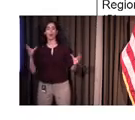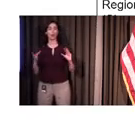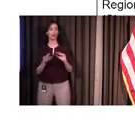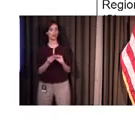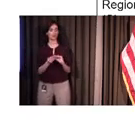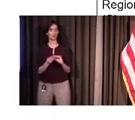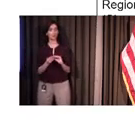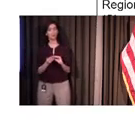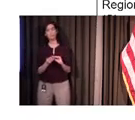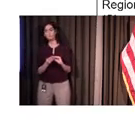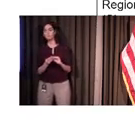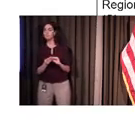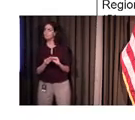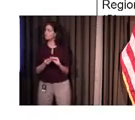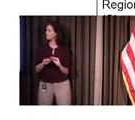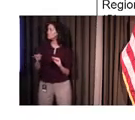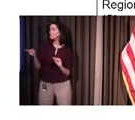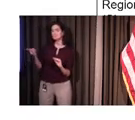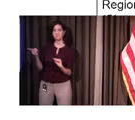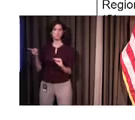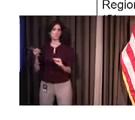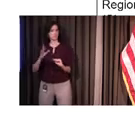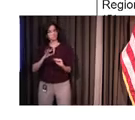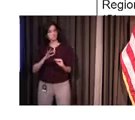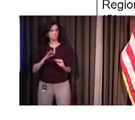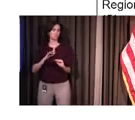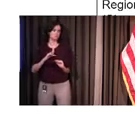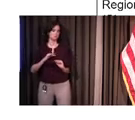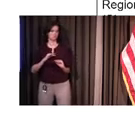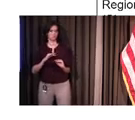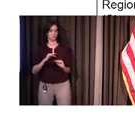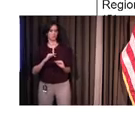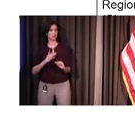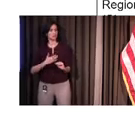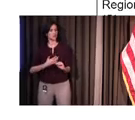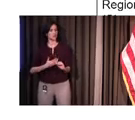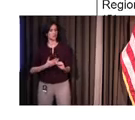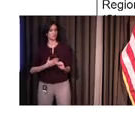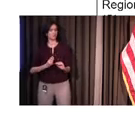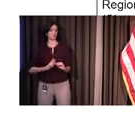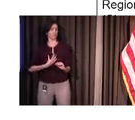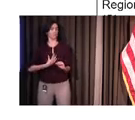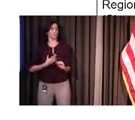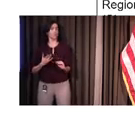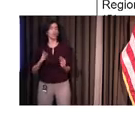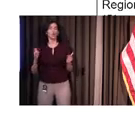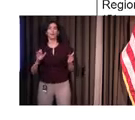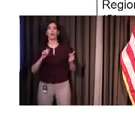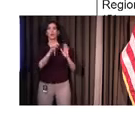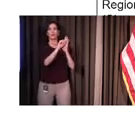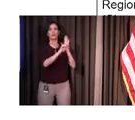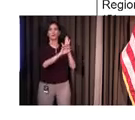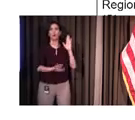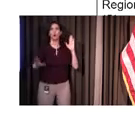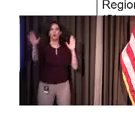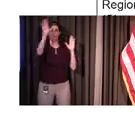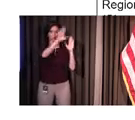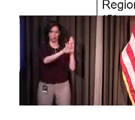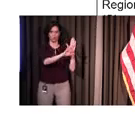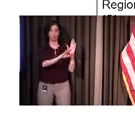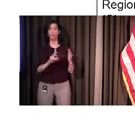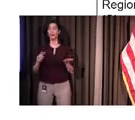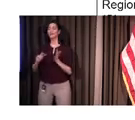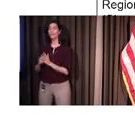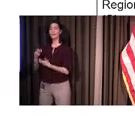relatively encouraging picture considering what else is going on in the country right now. but we're nowhere near out of the woods. We have